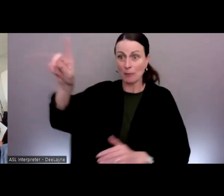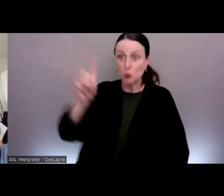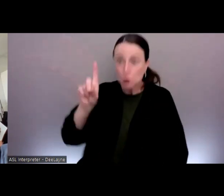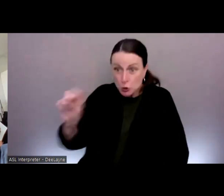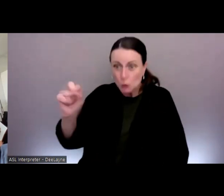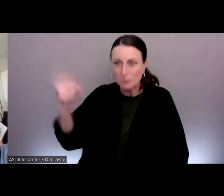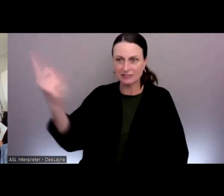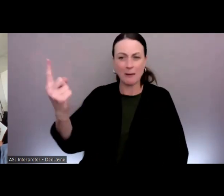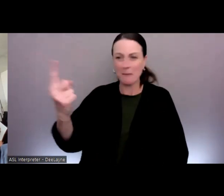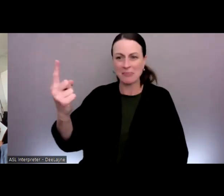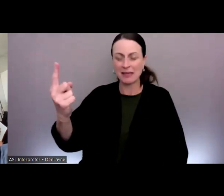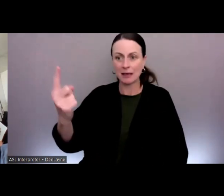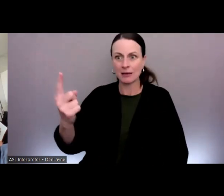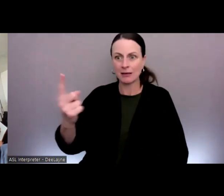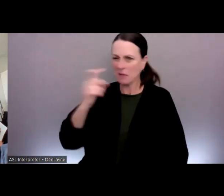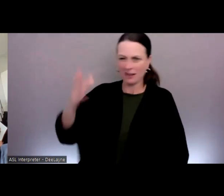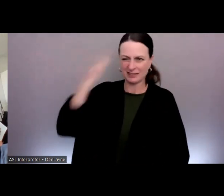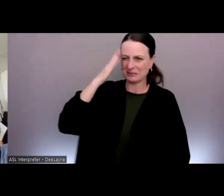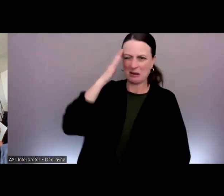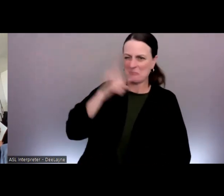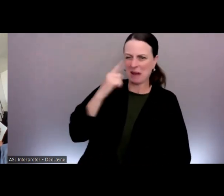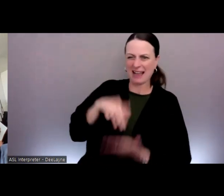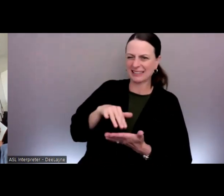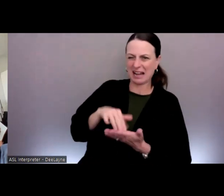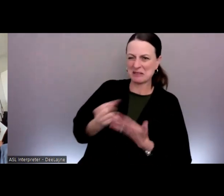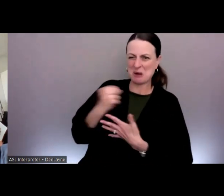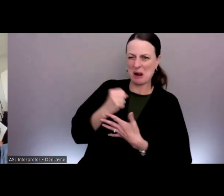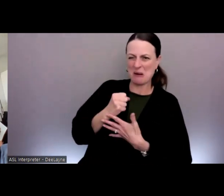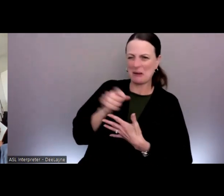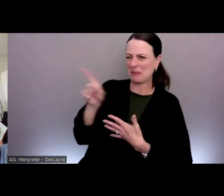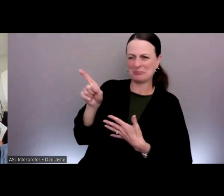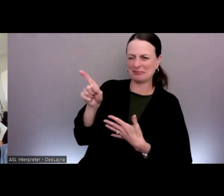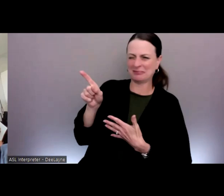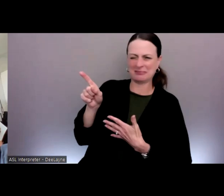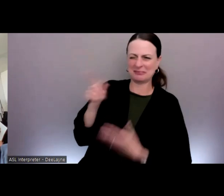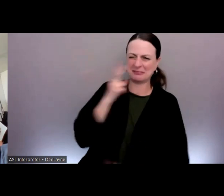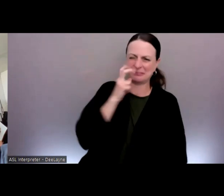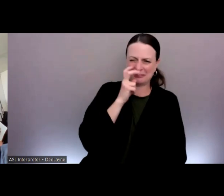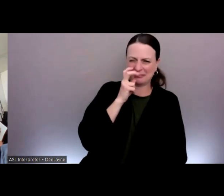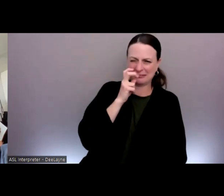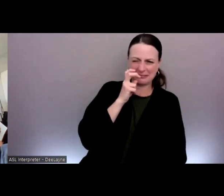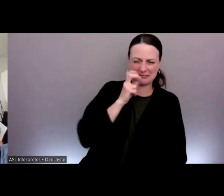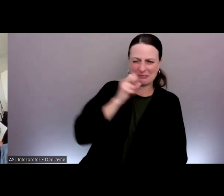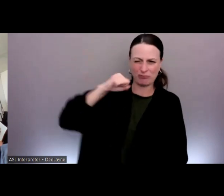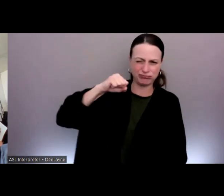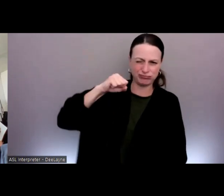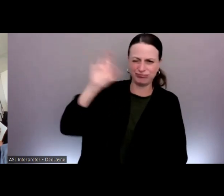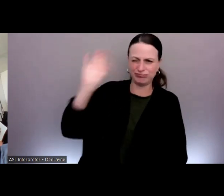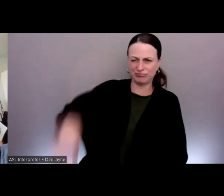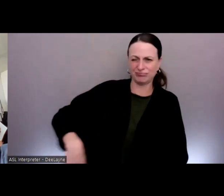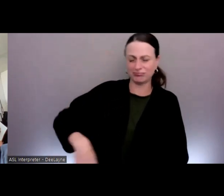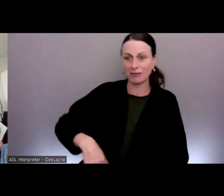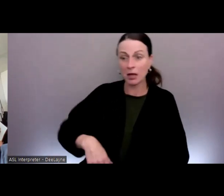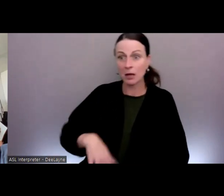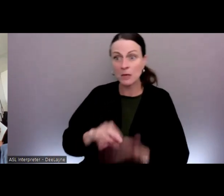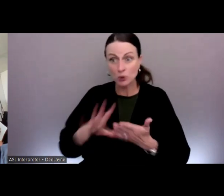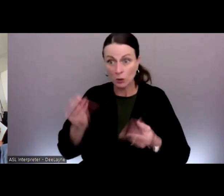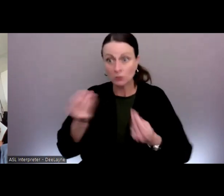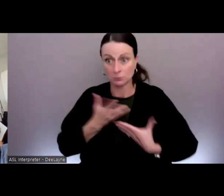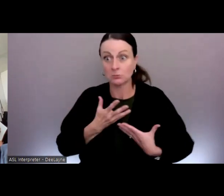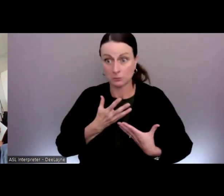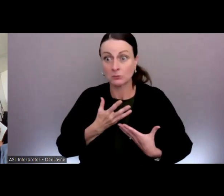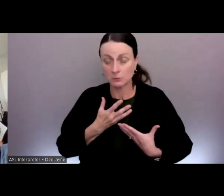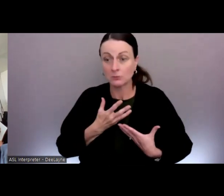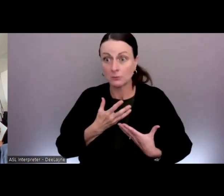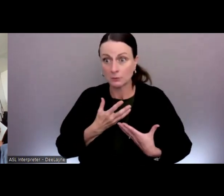not taking on Black studies as a priority at the institutional level. The students schooled me on this point,